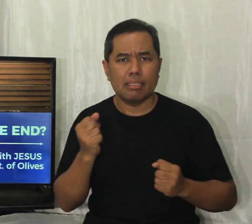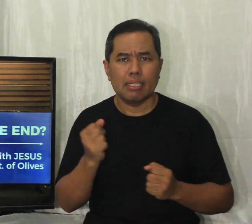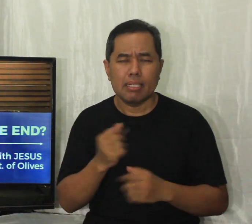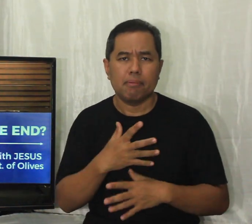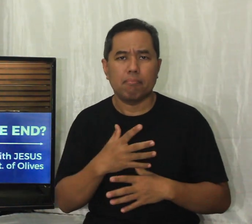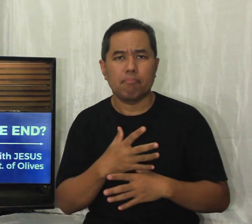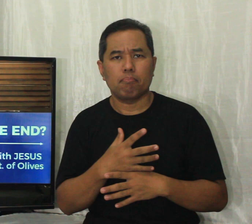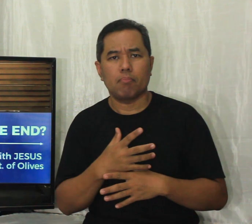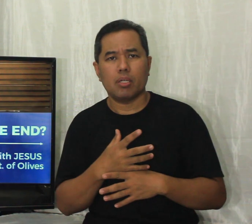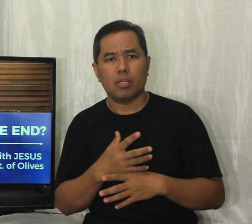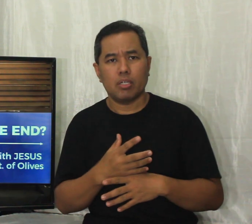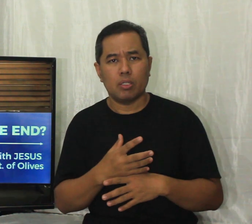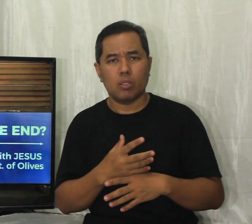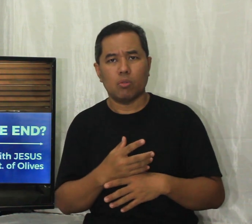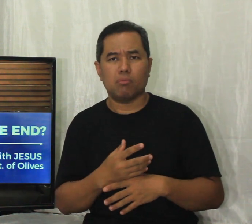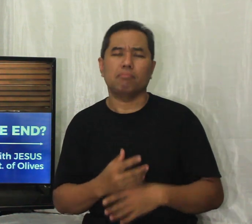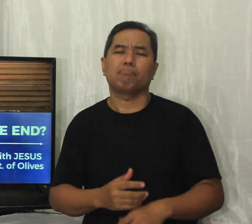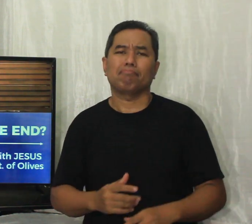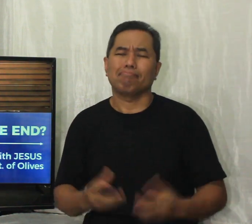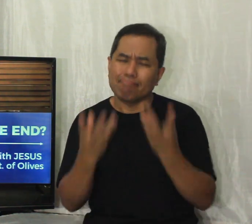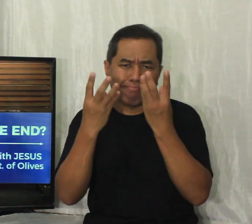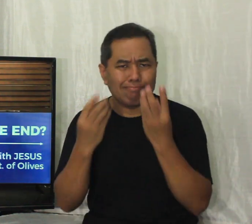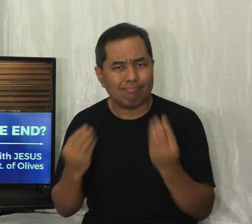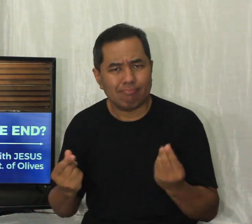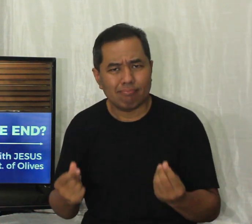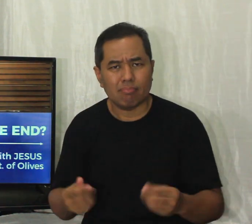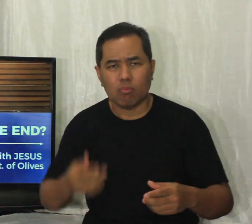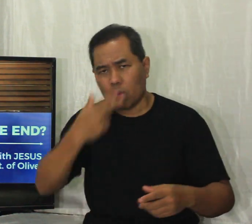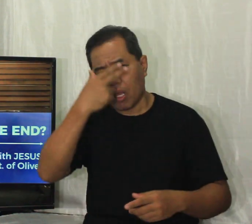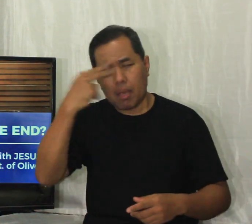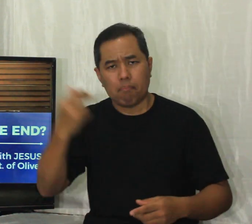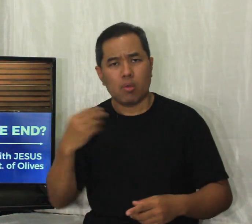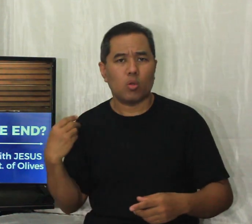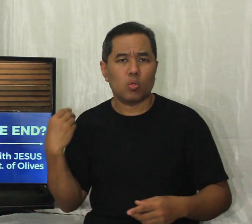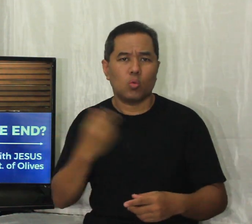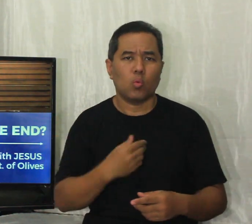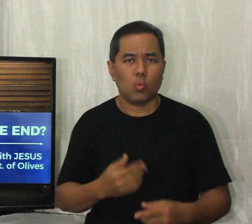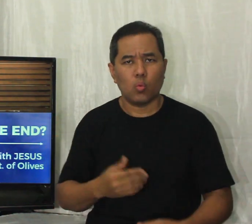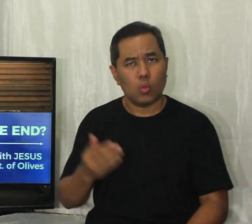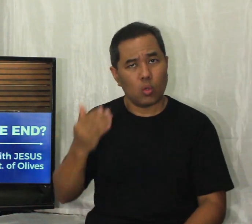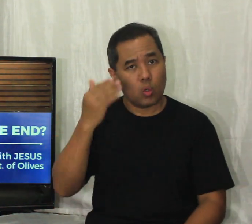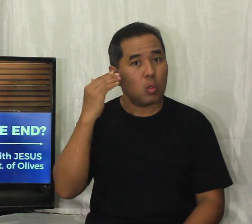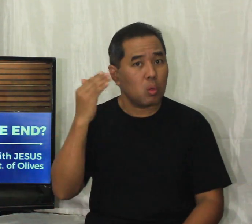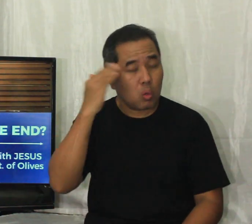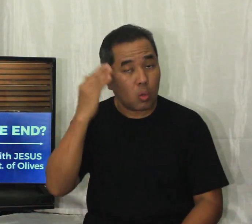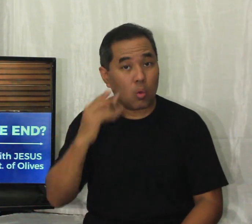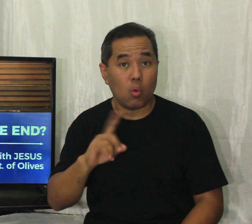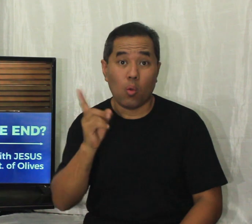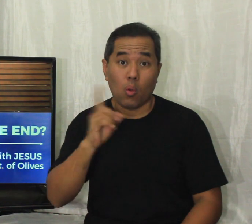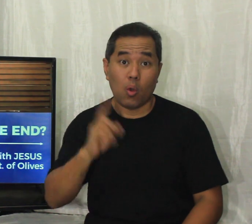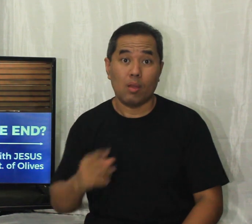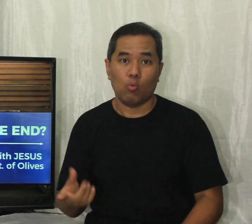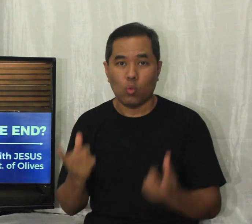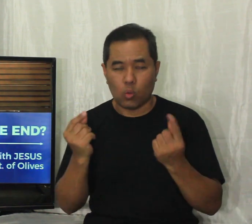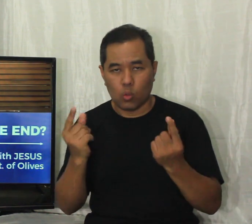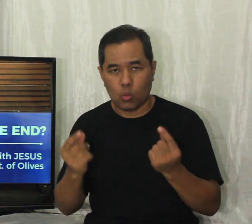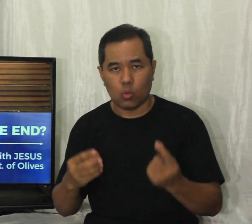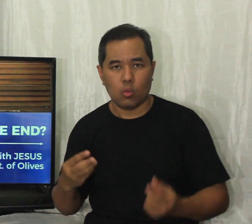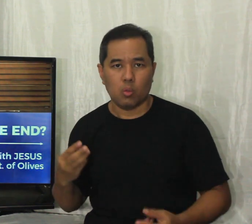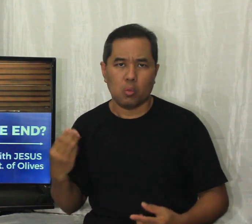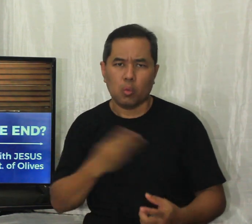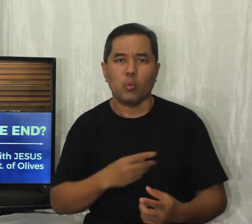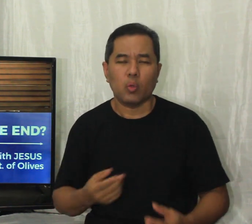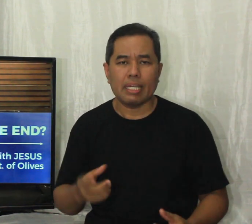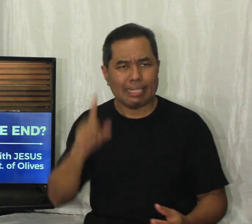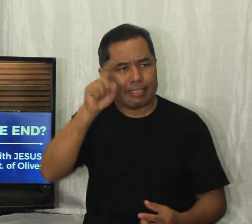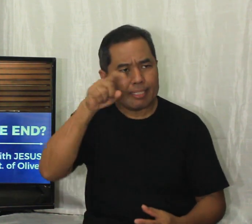peace because we knew that when we go out, we need to be wearing protective gear. We need to put on our masks. We need to be sure that we don't touch our eyes,